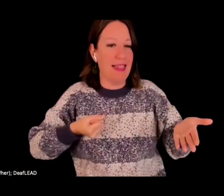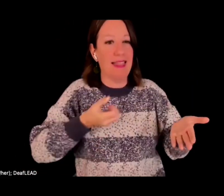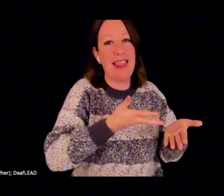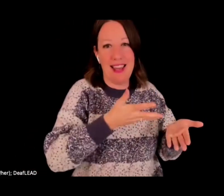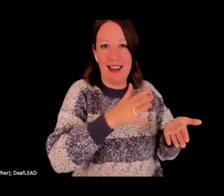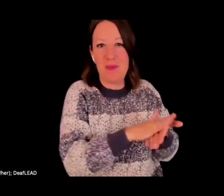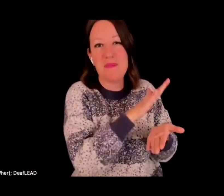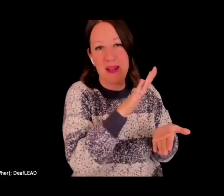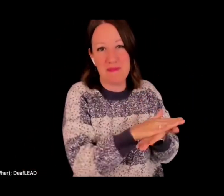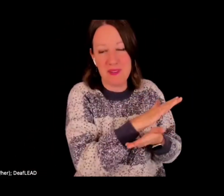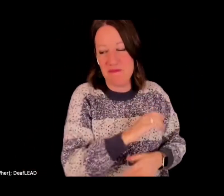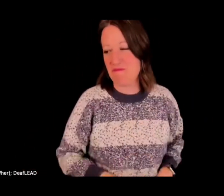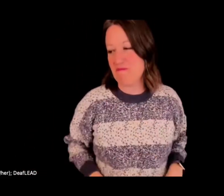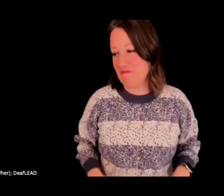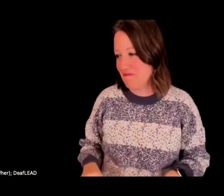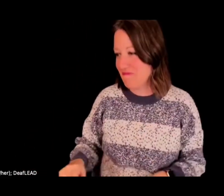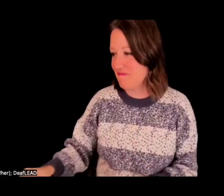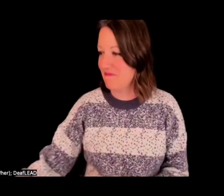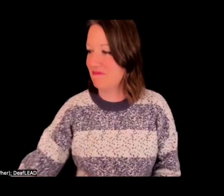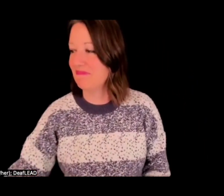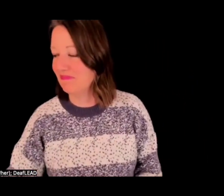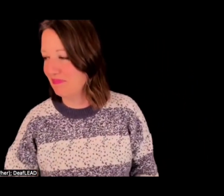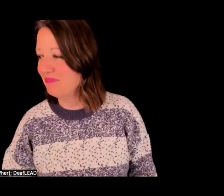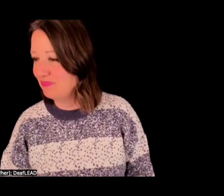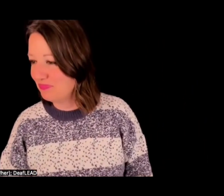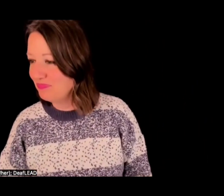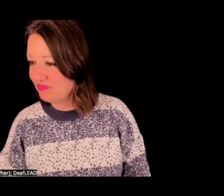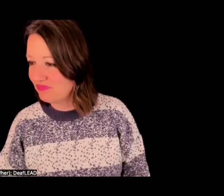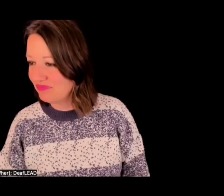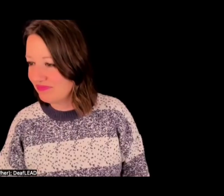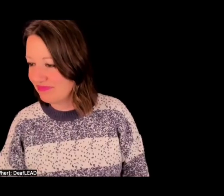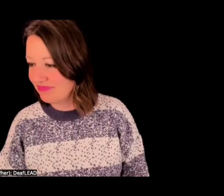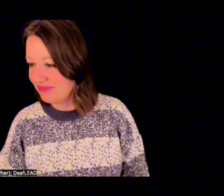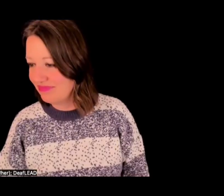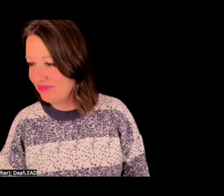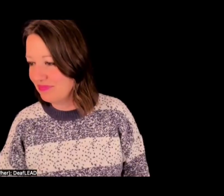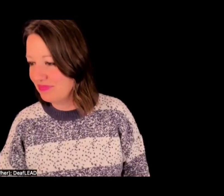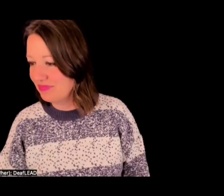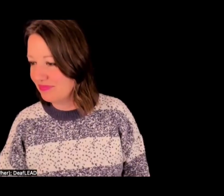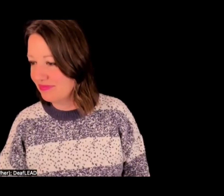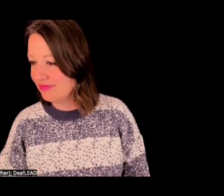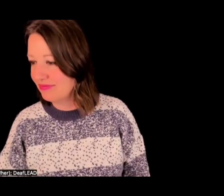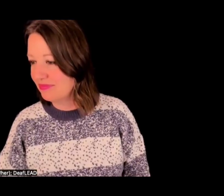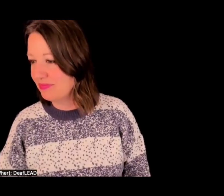of analysis, of self reflection, and putting that on paper.